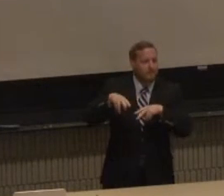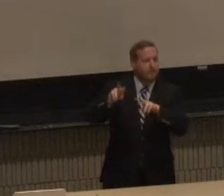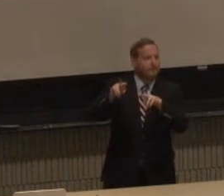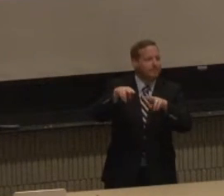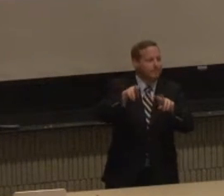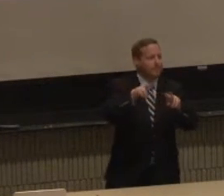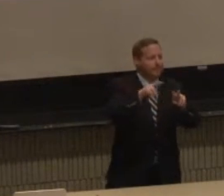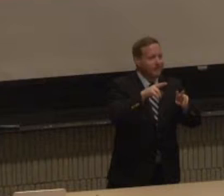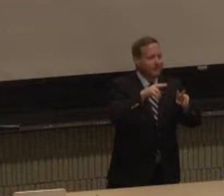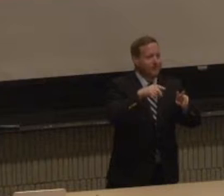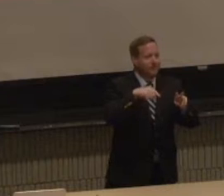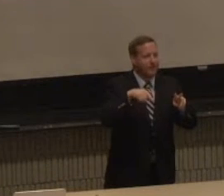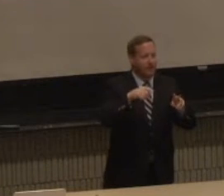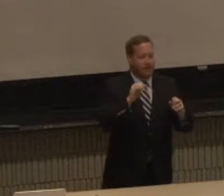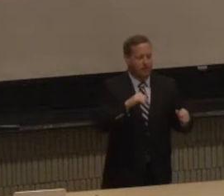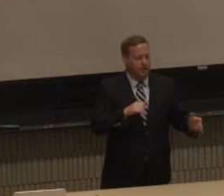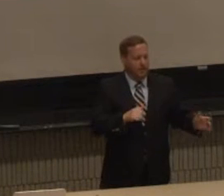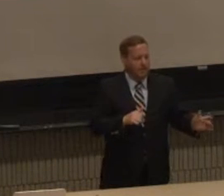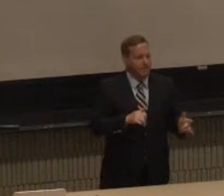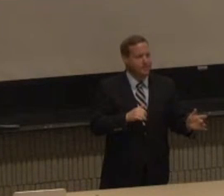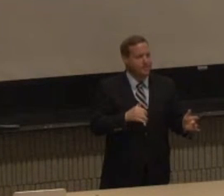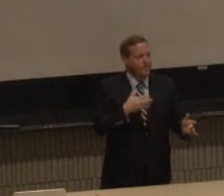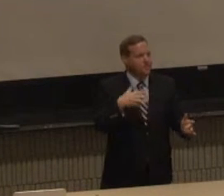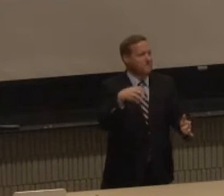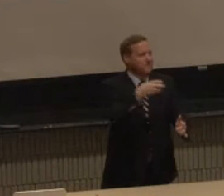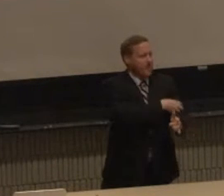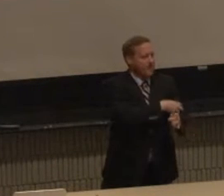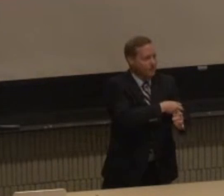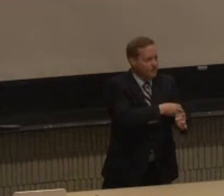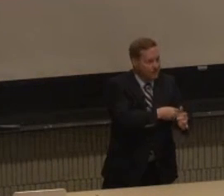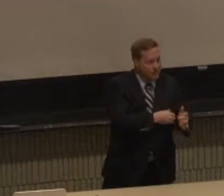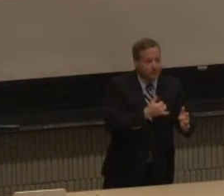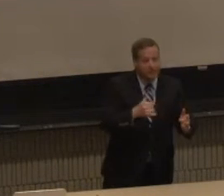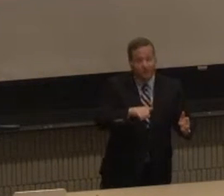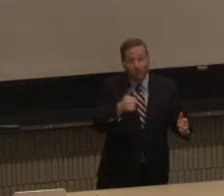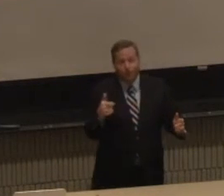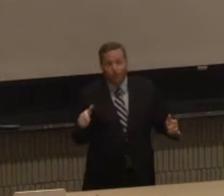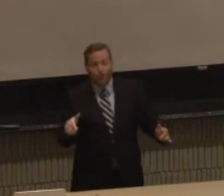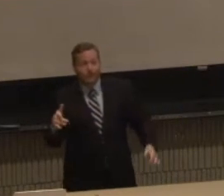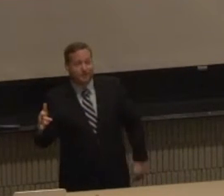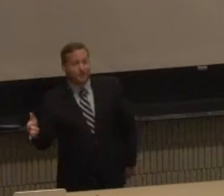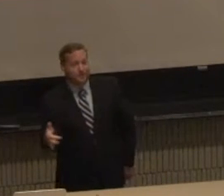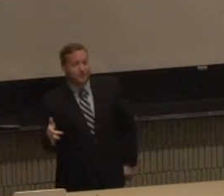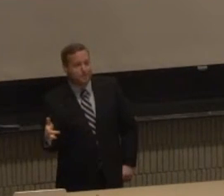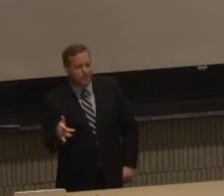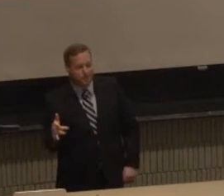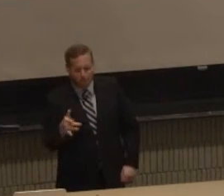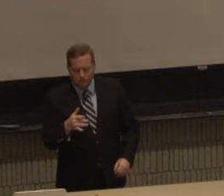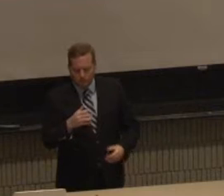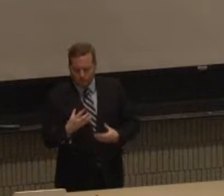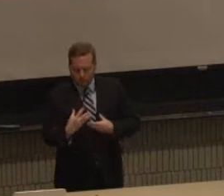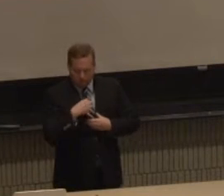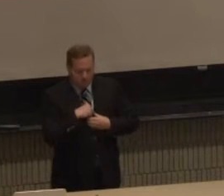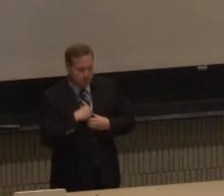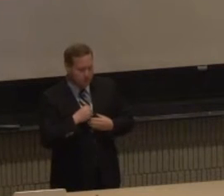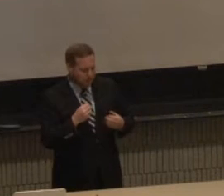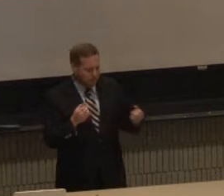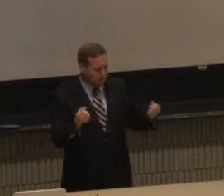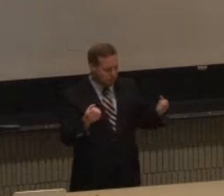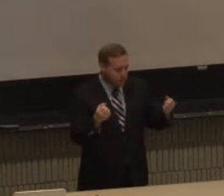work hard to provide role modeling for other deaf folks. If that happens, then really that the result